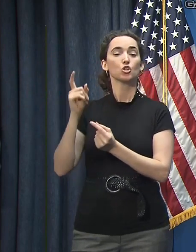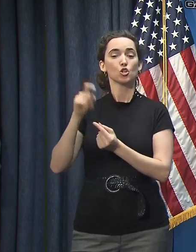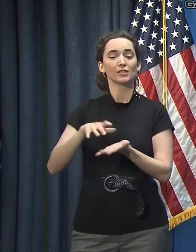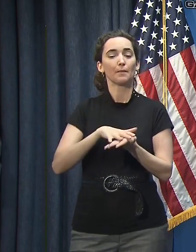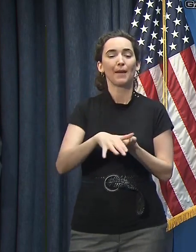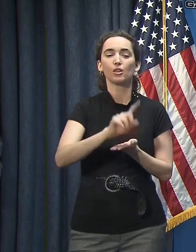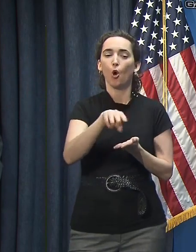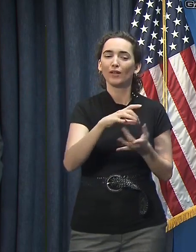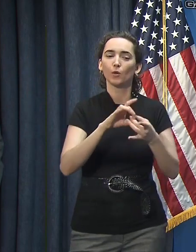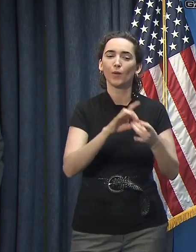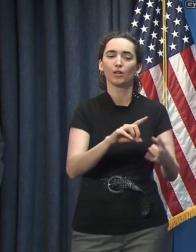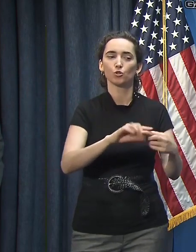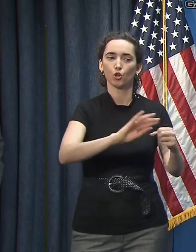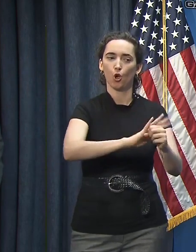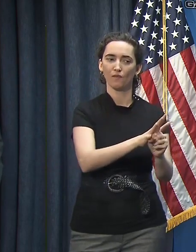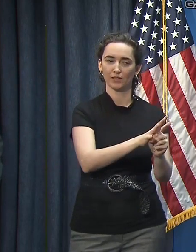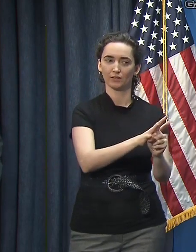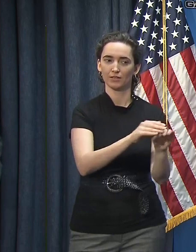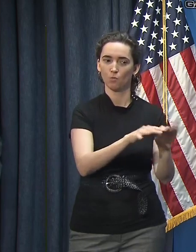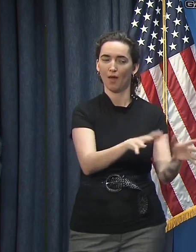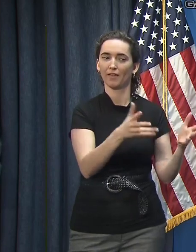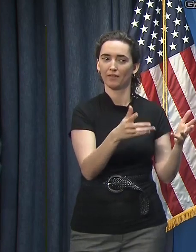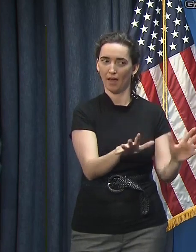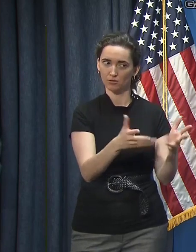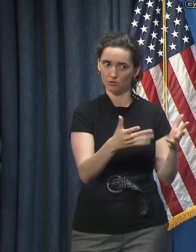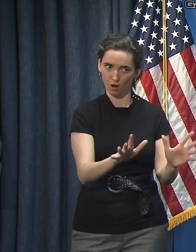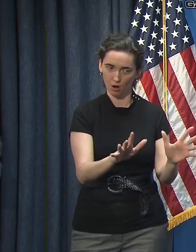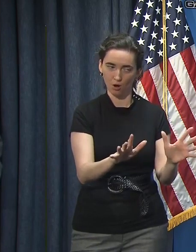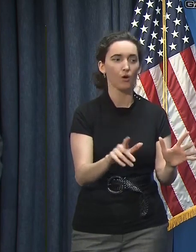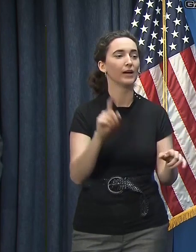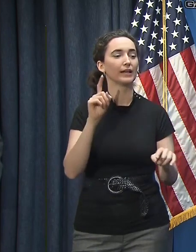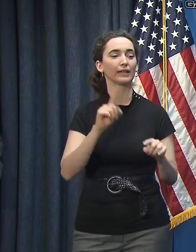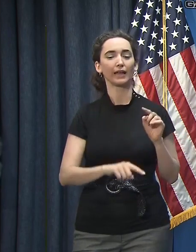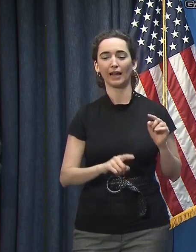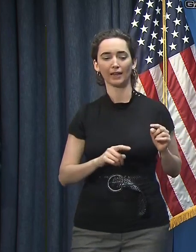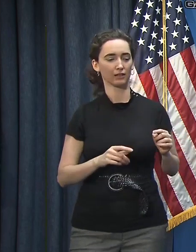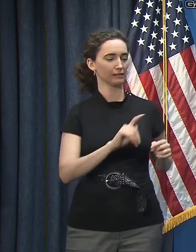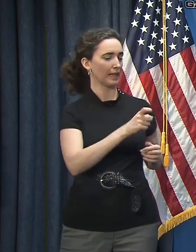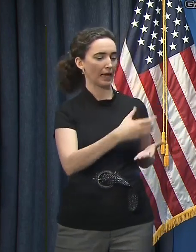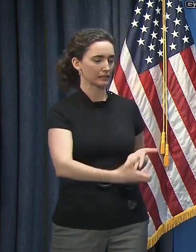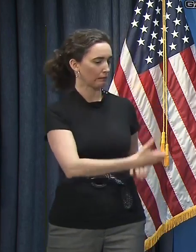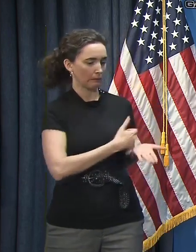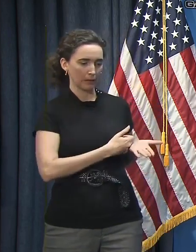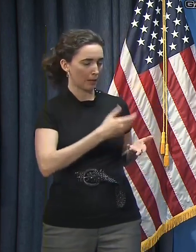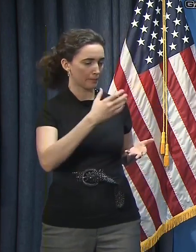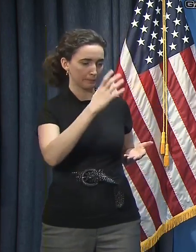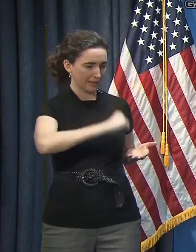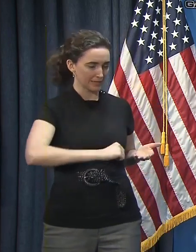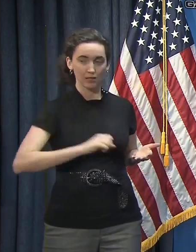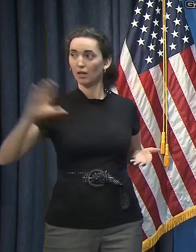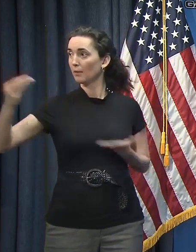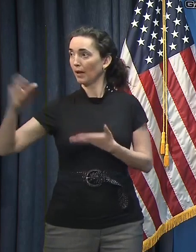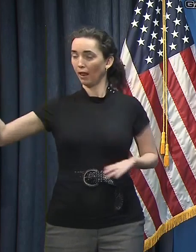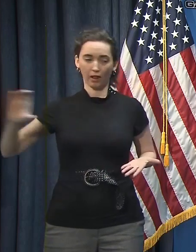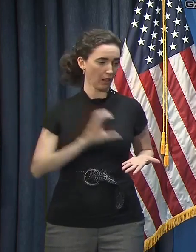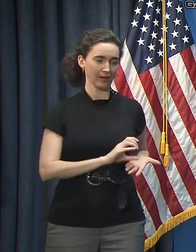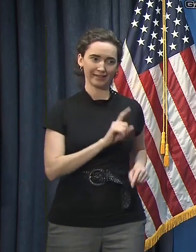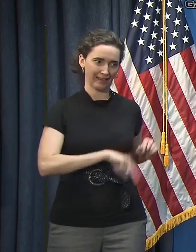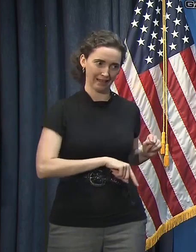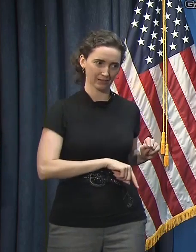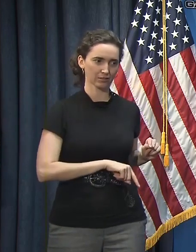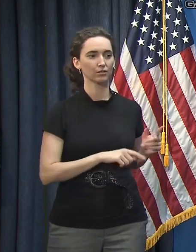COVID-19. It cannot be spent for to make up lost revenue. It cannot be used for that purpose. But now